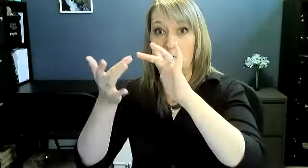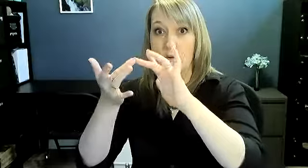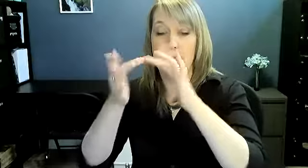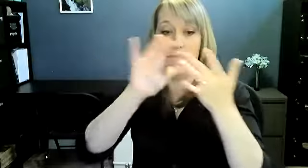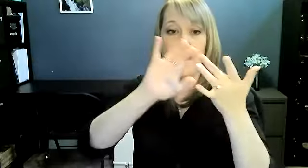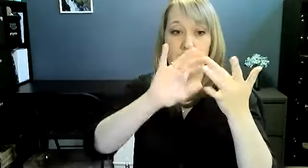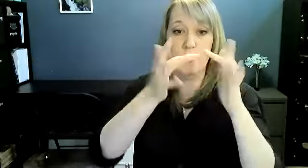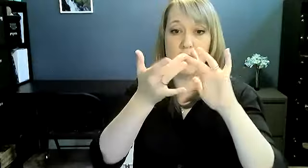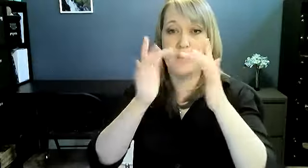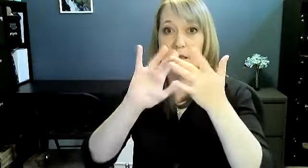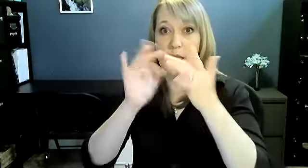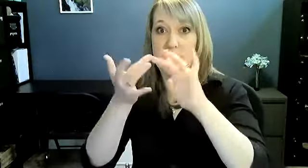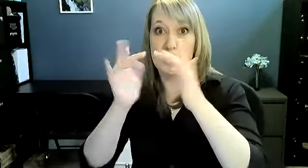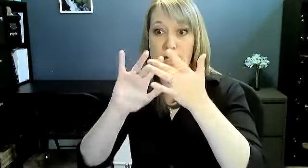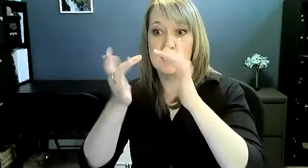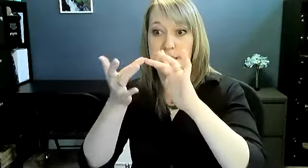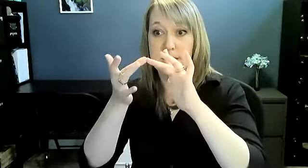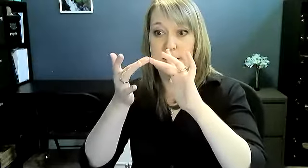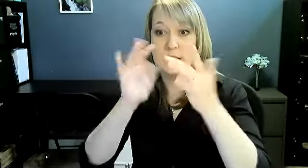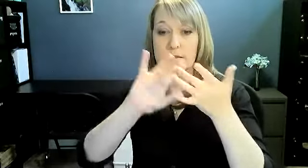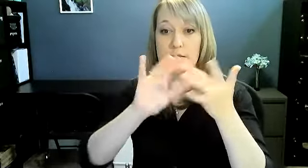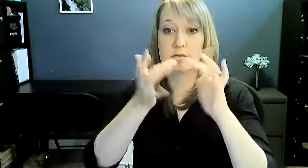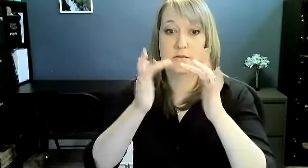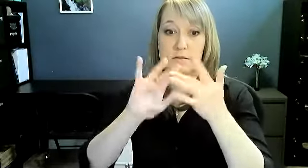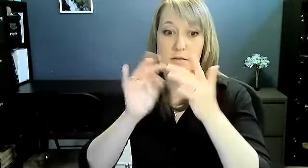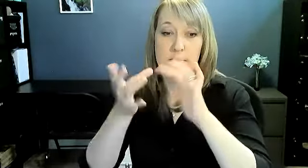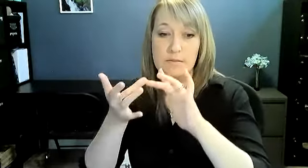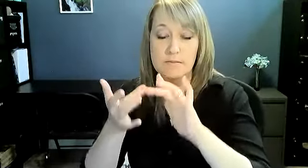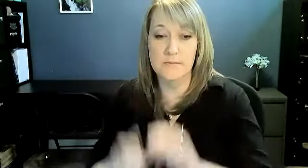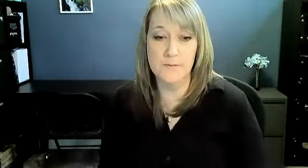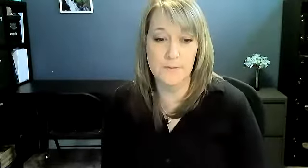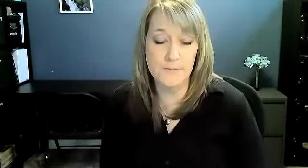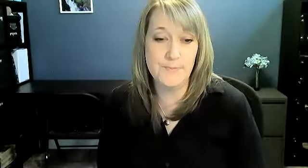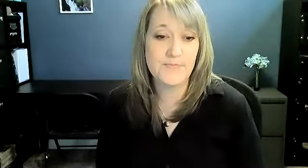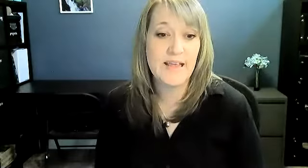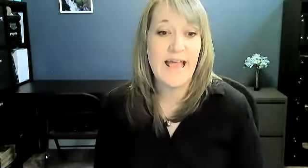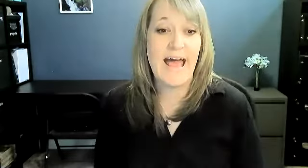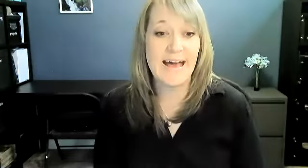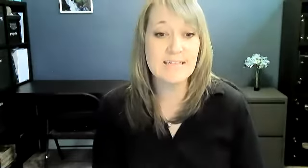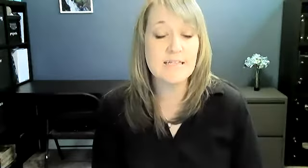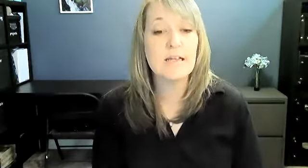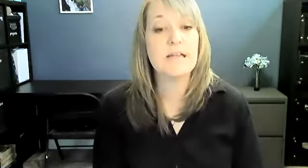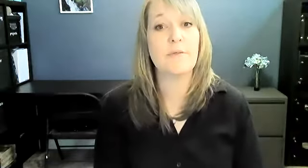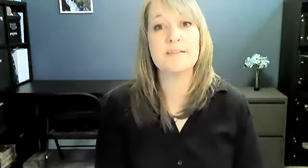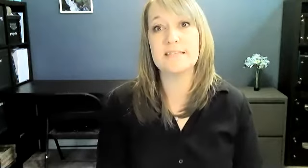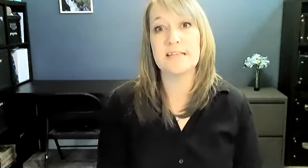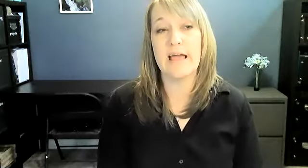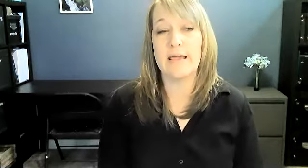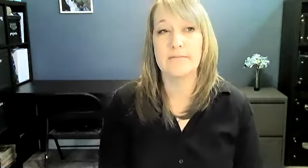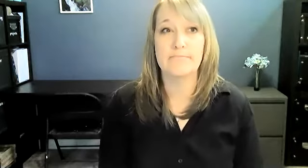back and forth. Internet. Now, this isn't like